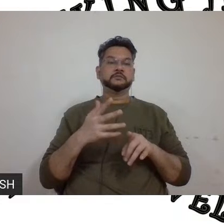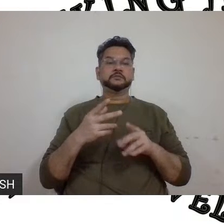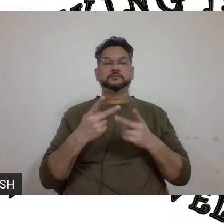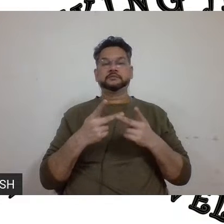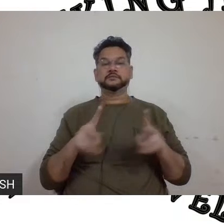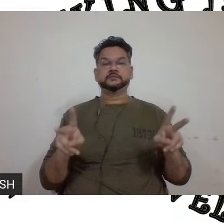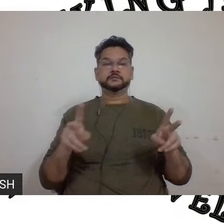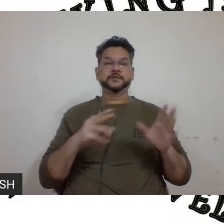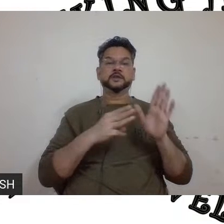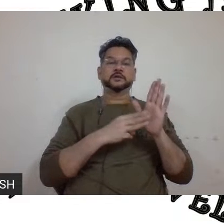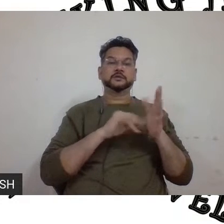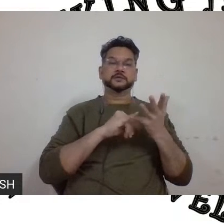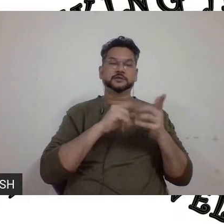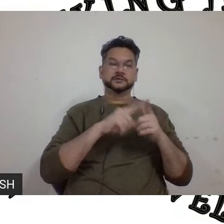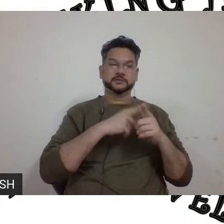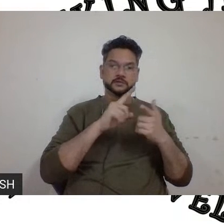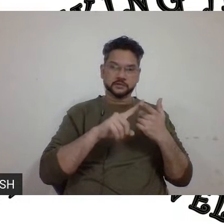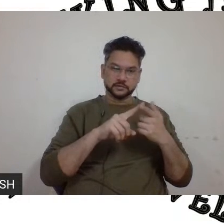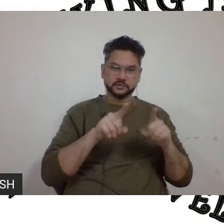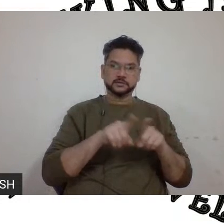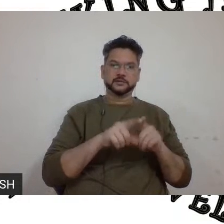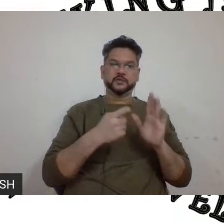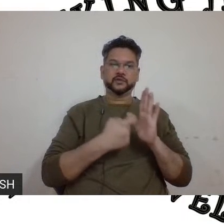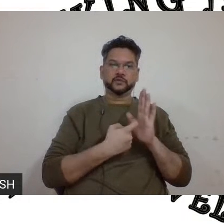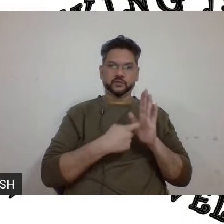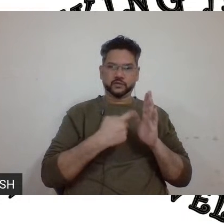and the other higher institutions.